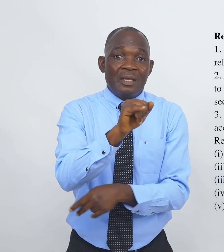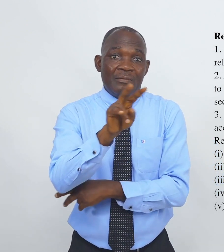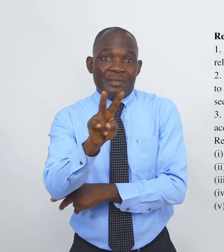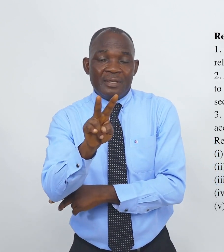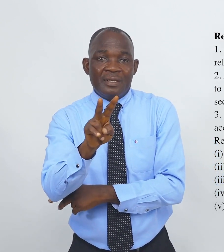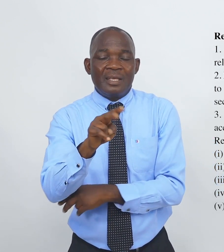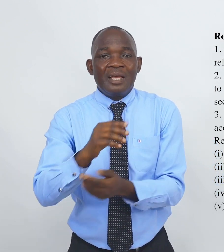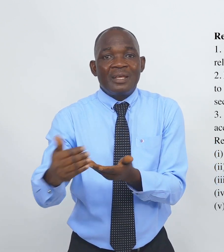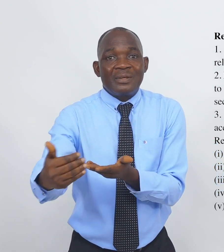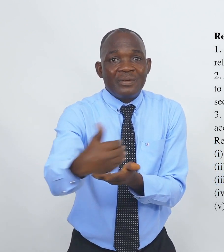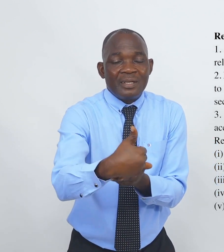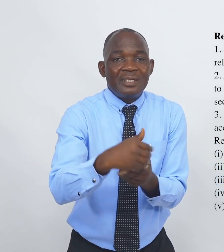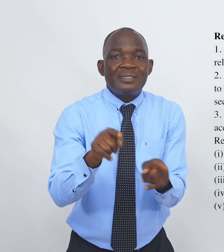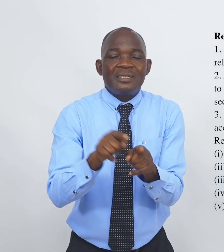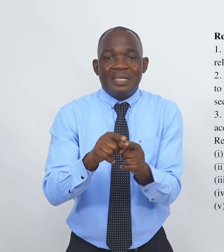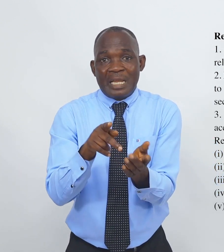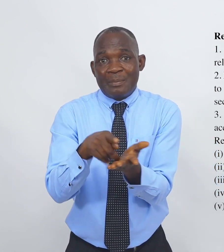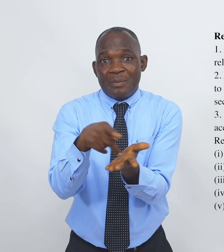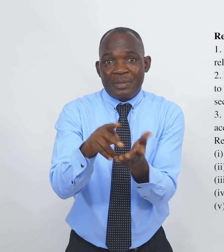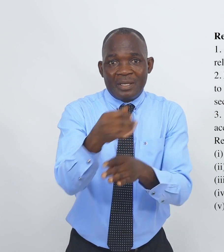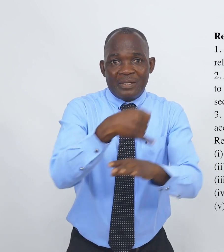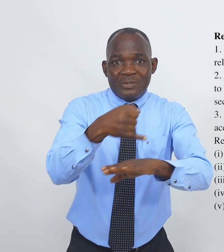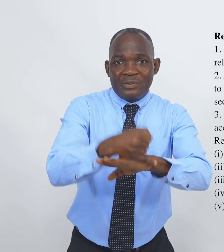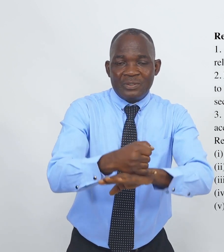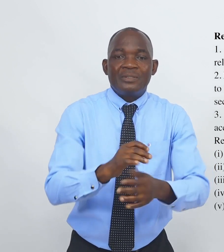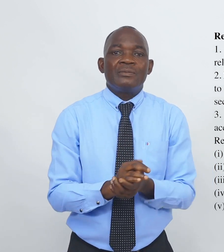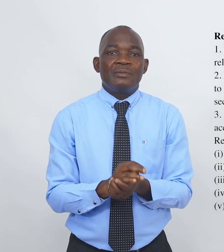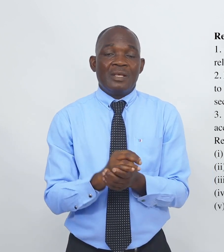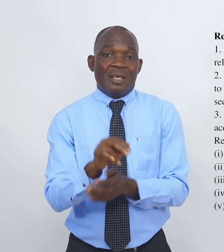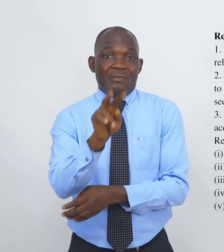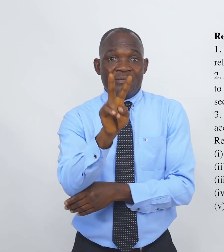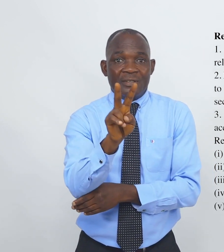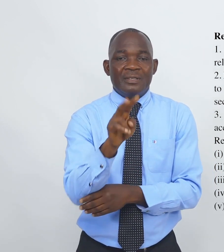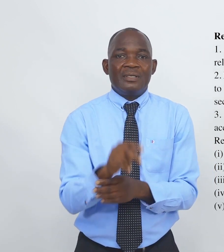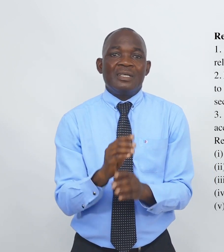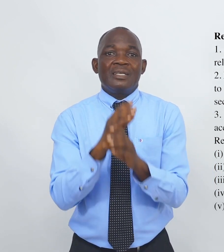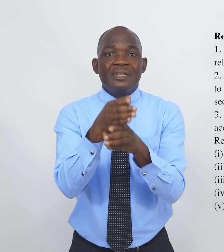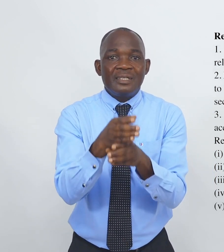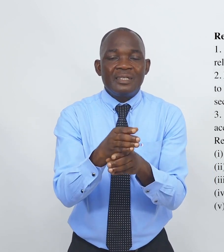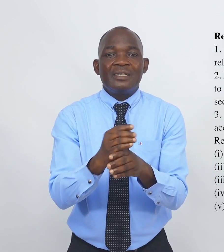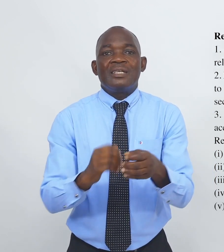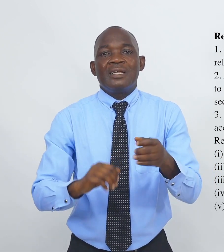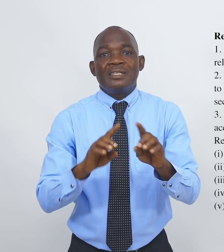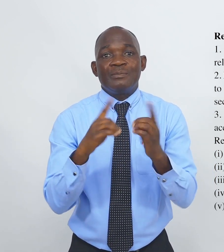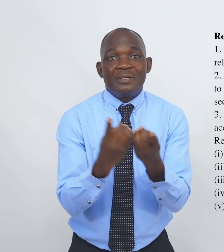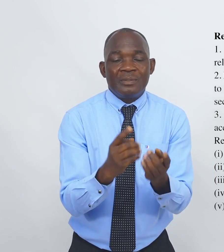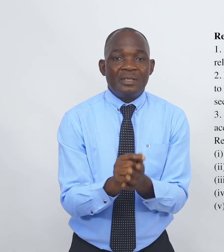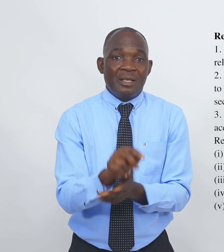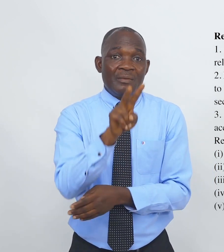IV. Clearing and settlement institutions. V. Credit rating agencies.